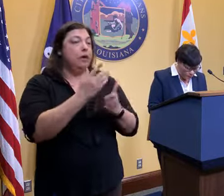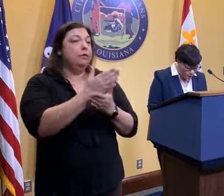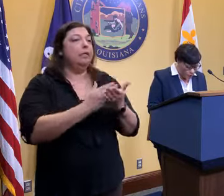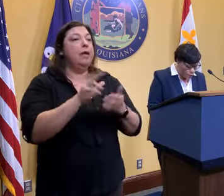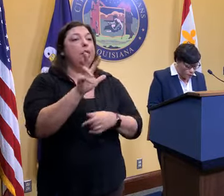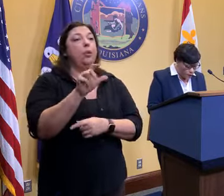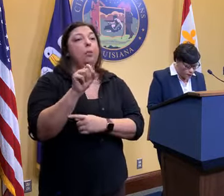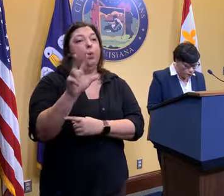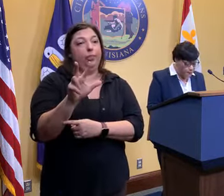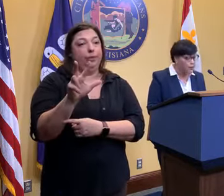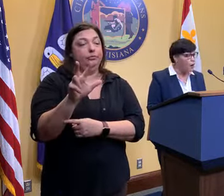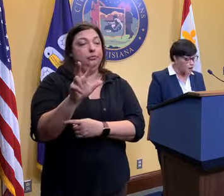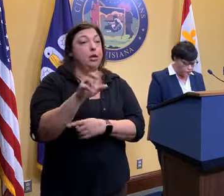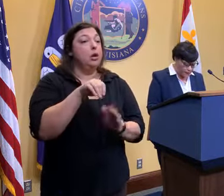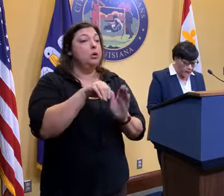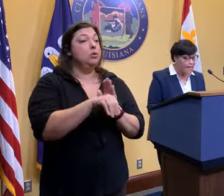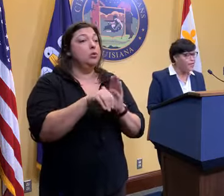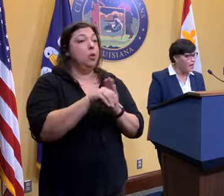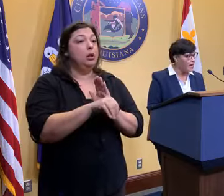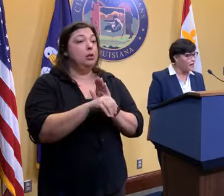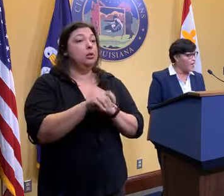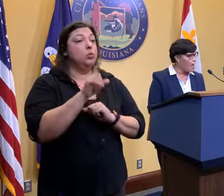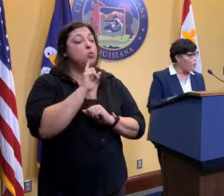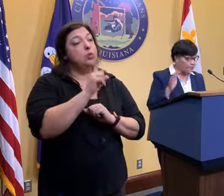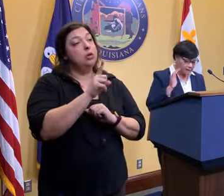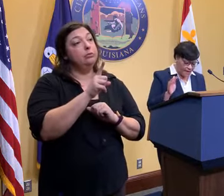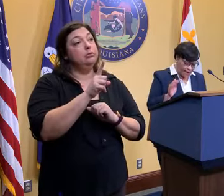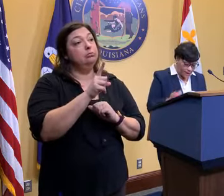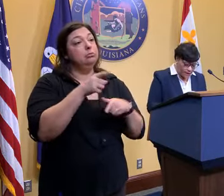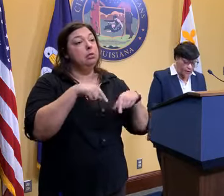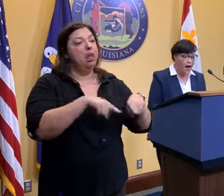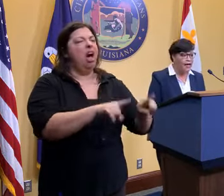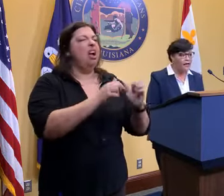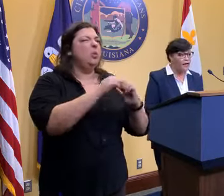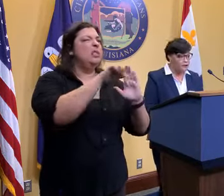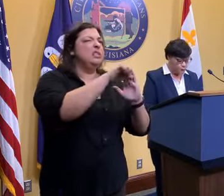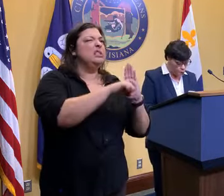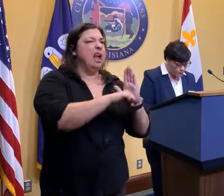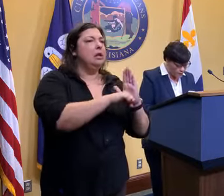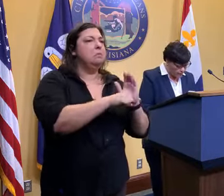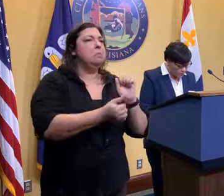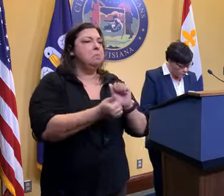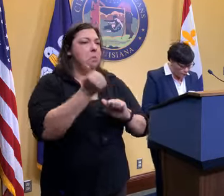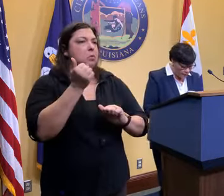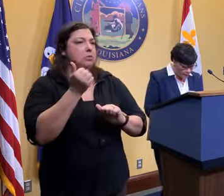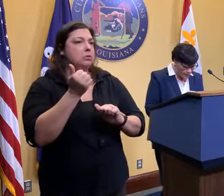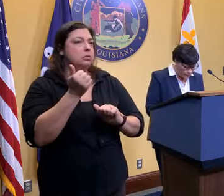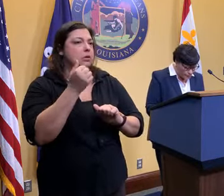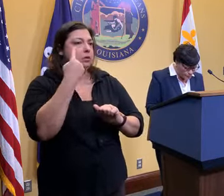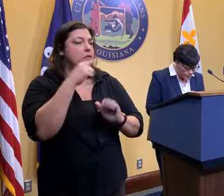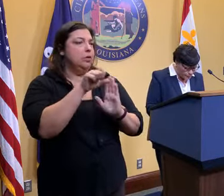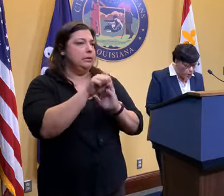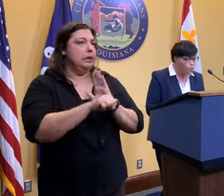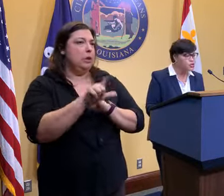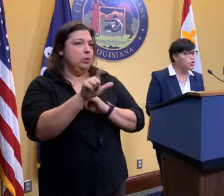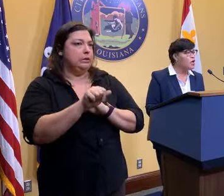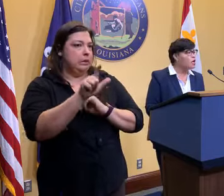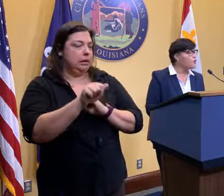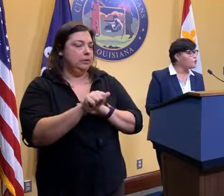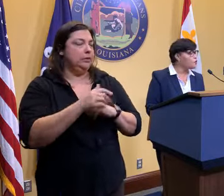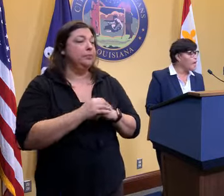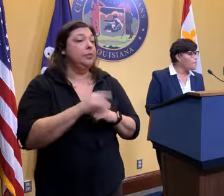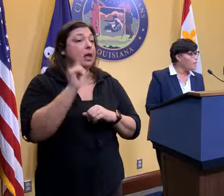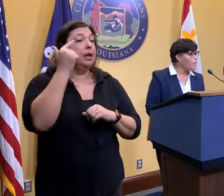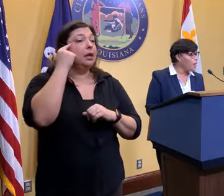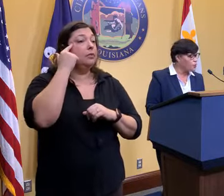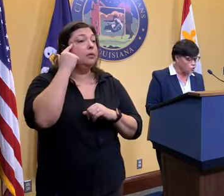3.3. New Orleans will be largely in line now with the state guidelines for the state of Louisiana, which